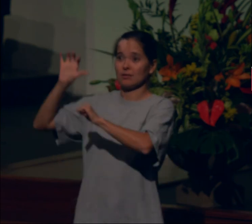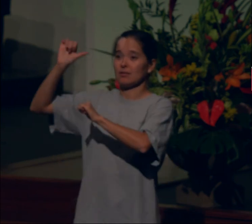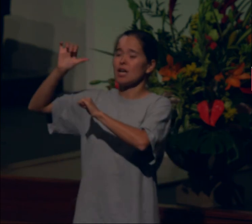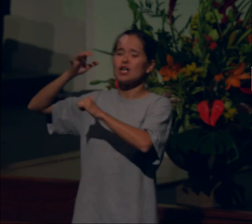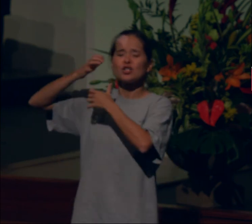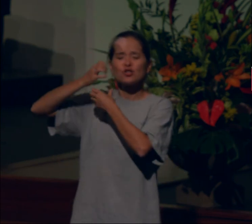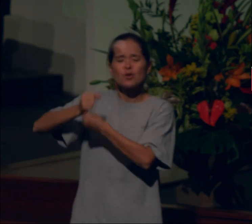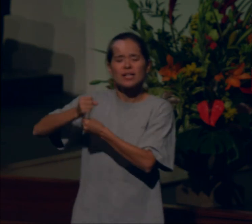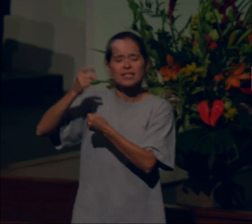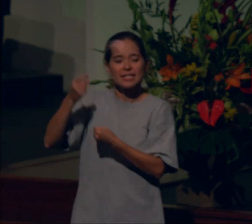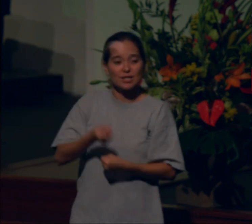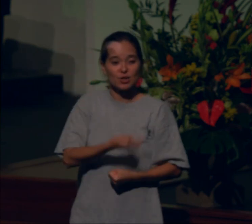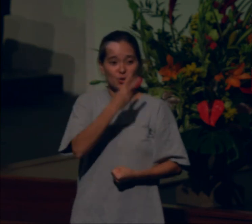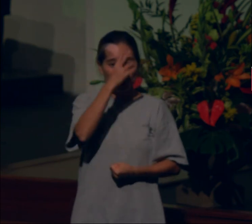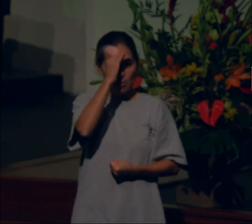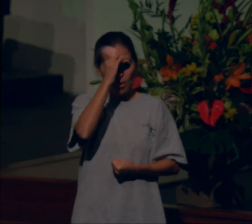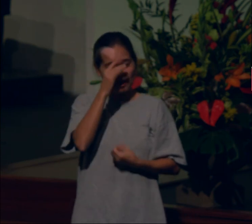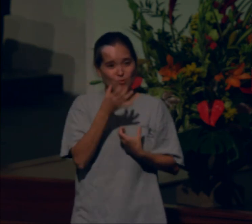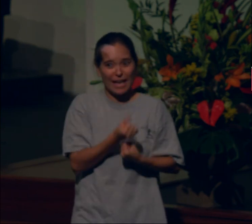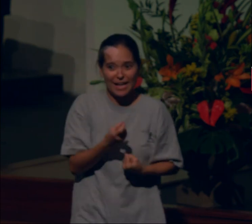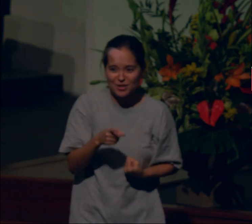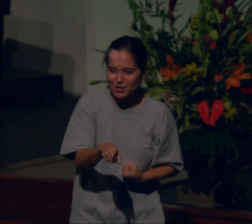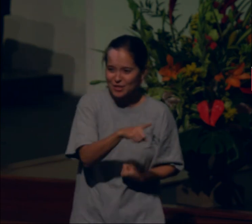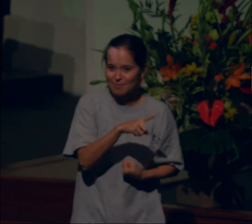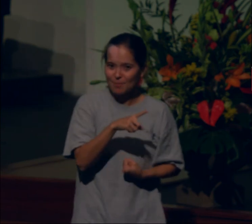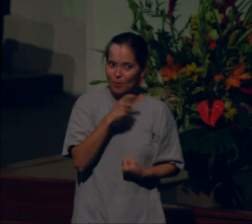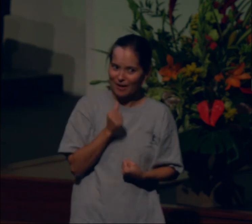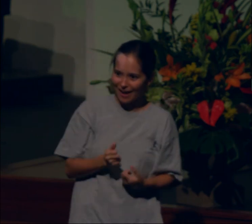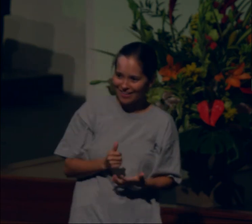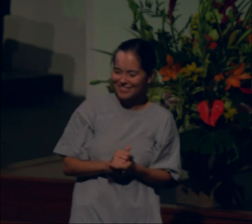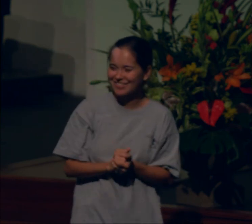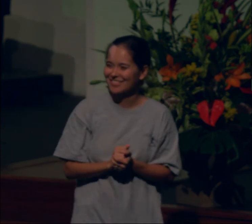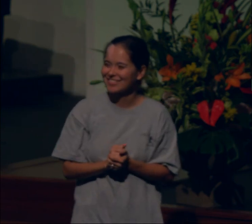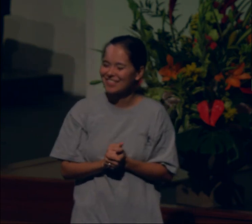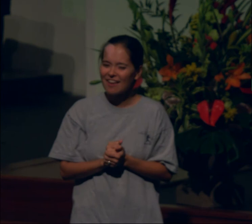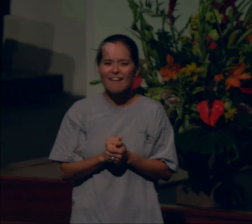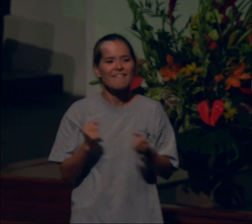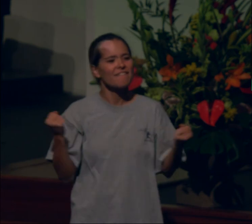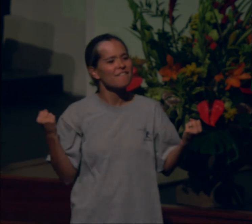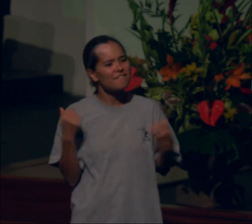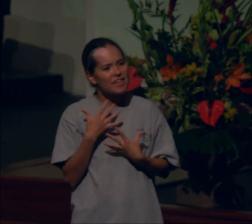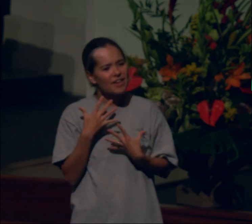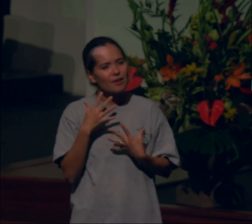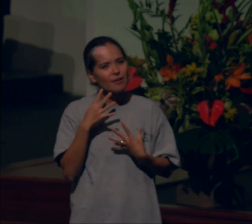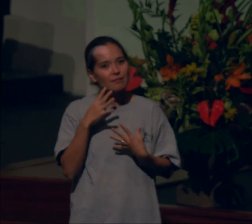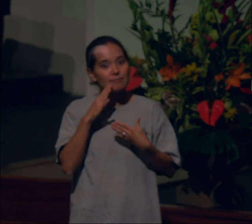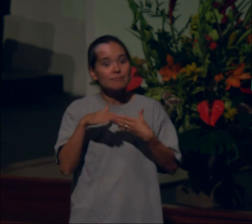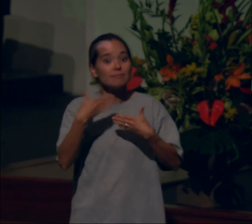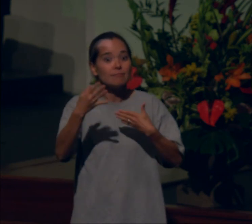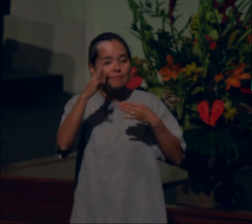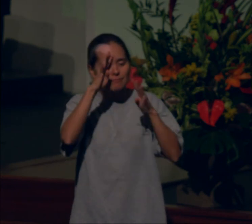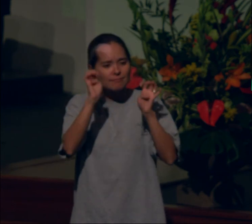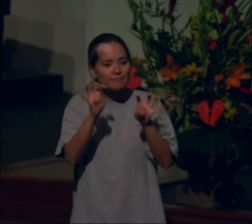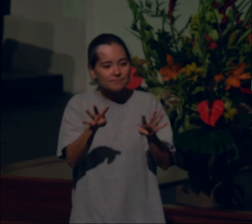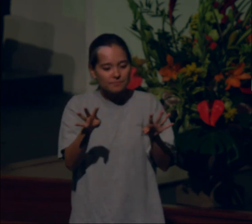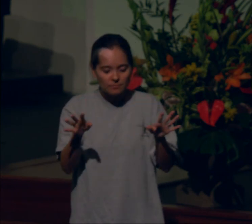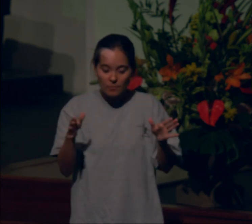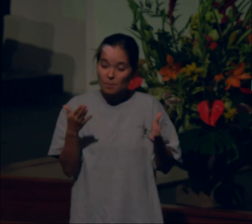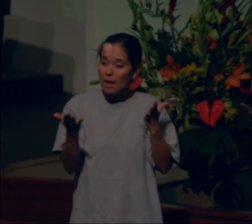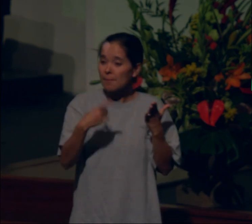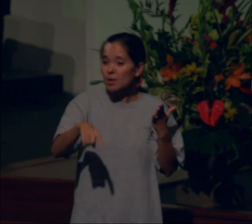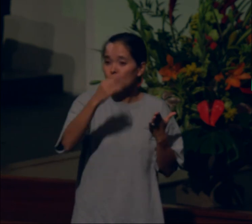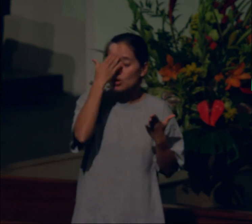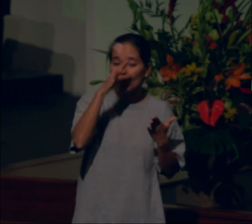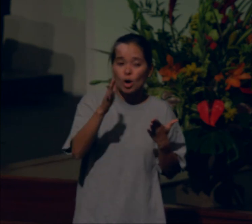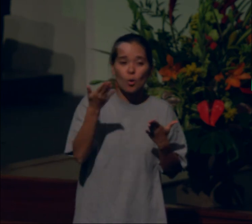his two boys to catch him or not. Fear of the unknown. I mean, you may not know what God has for you,